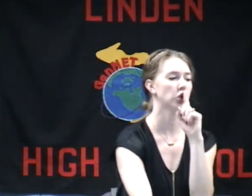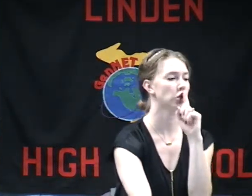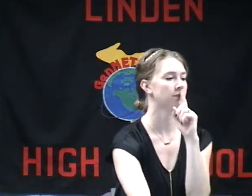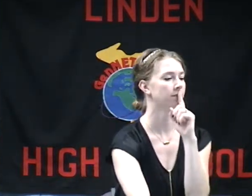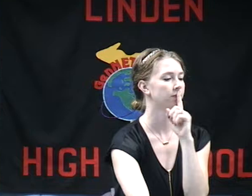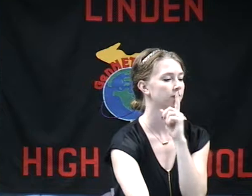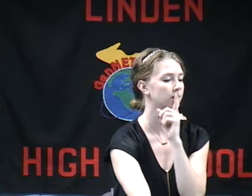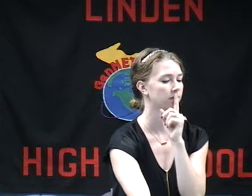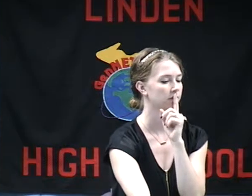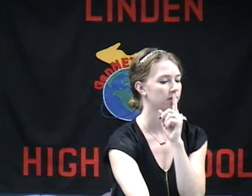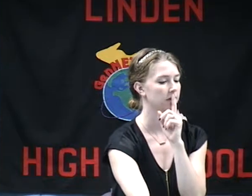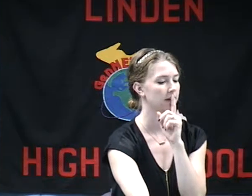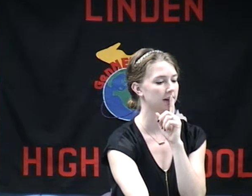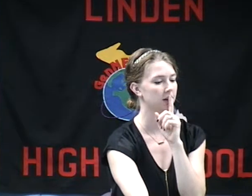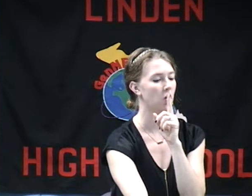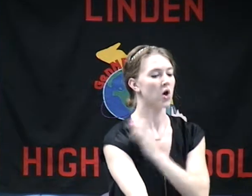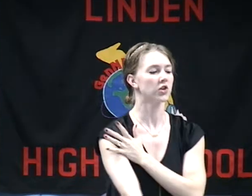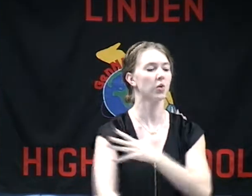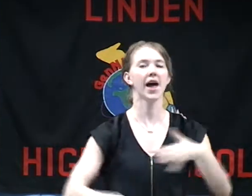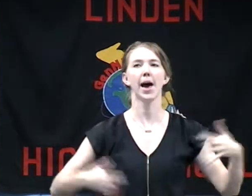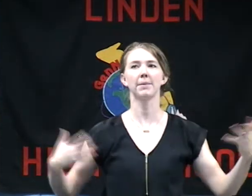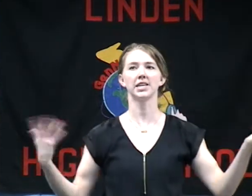shush. And let's go. So what happened?